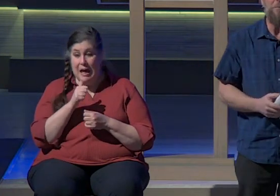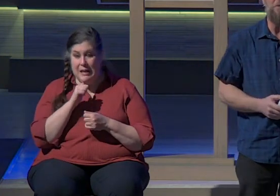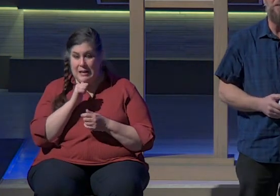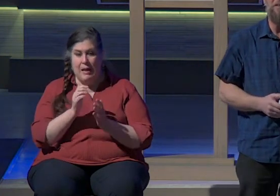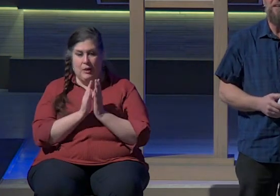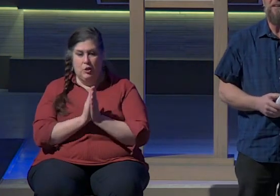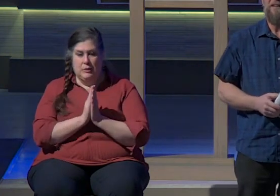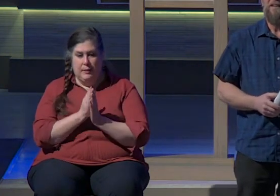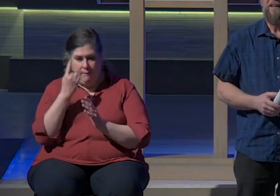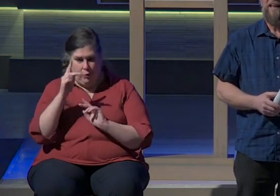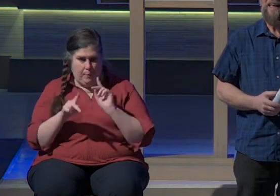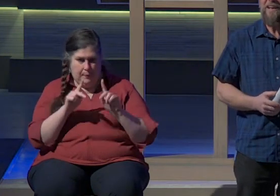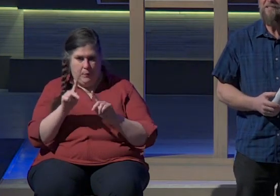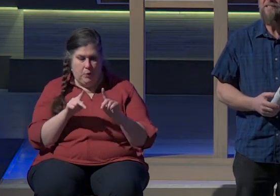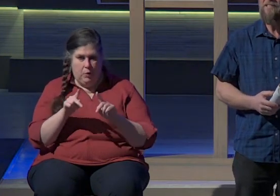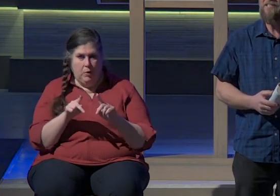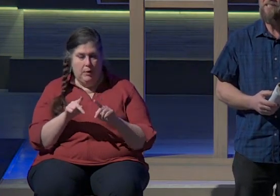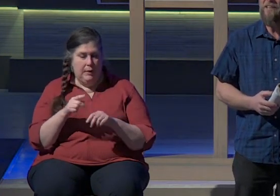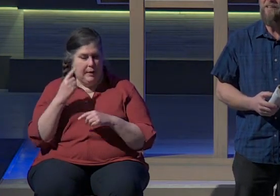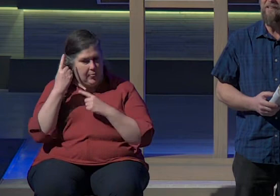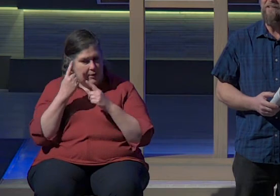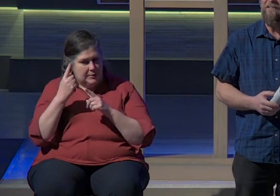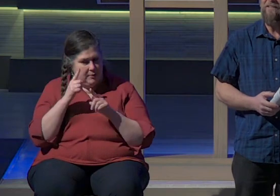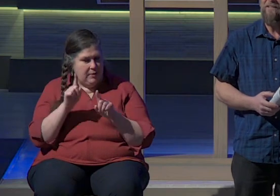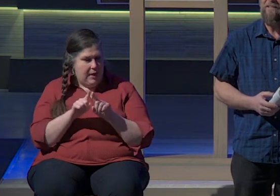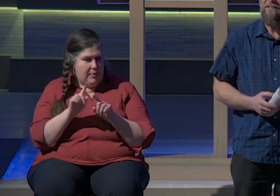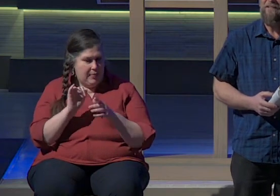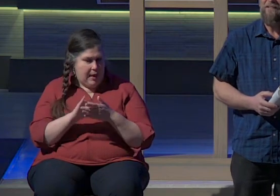the people as sin.